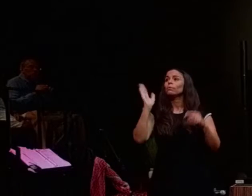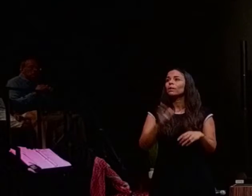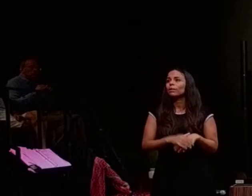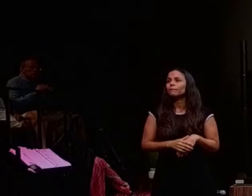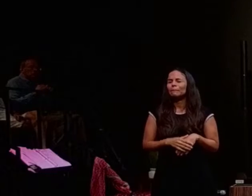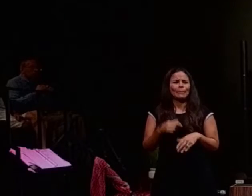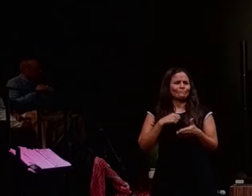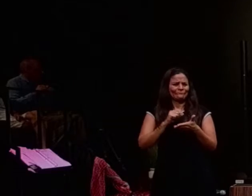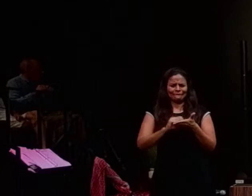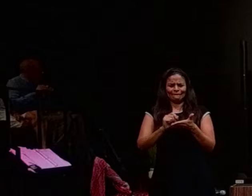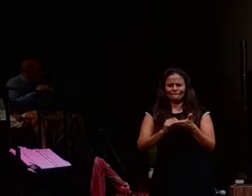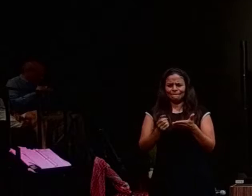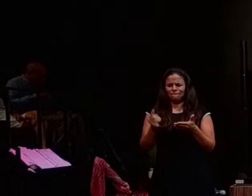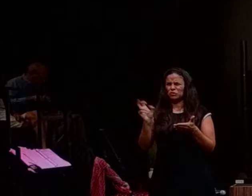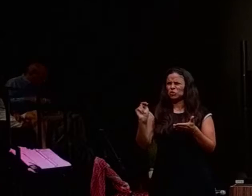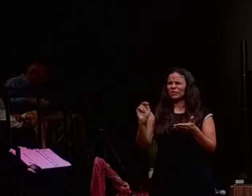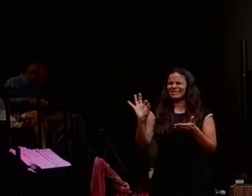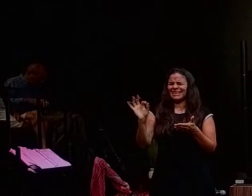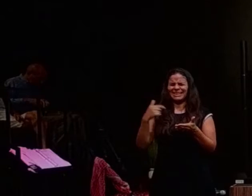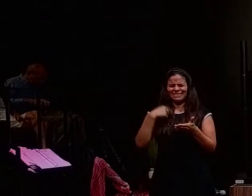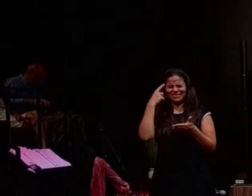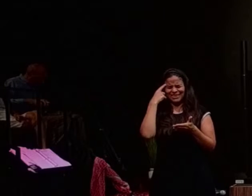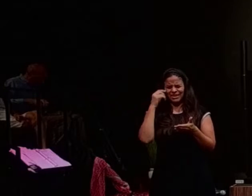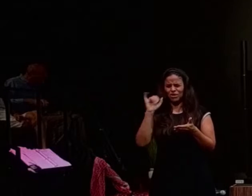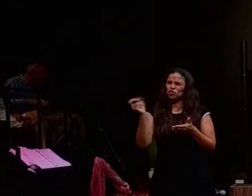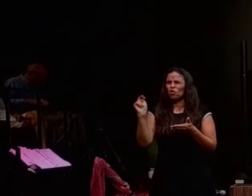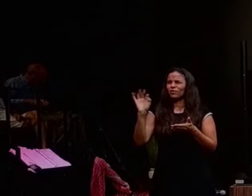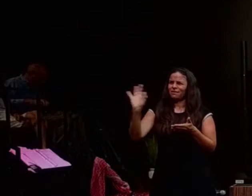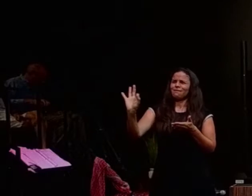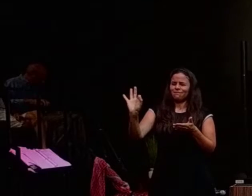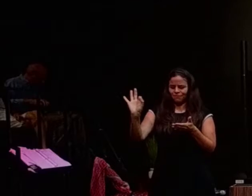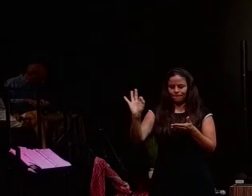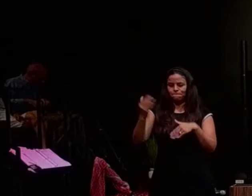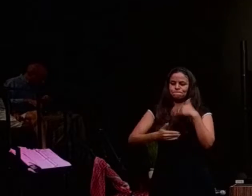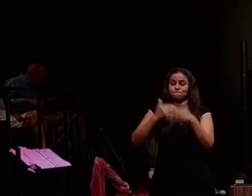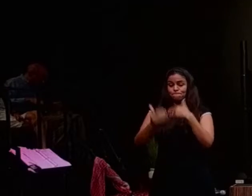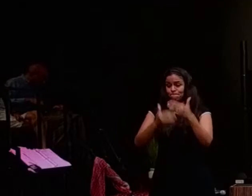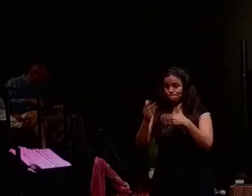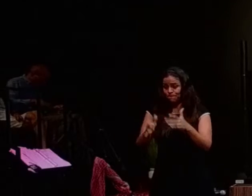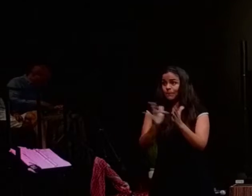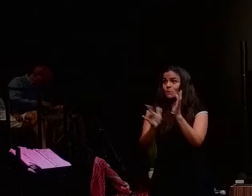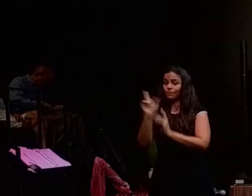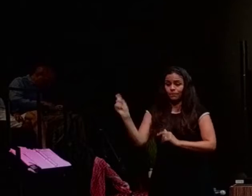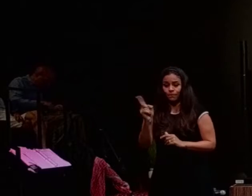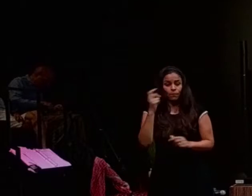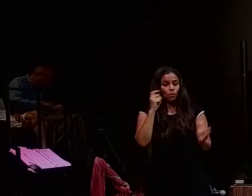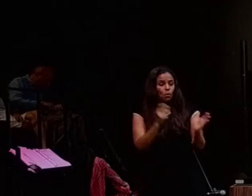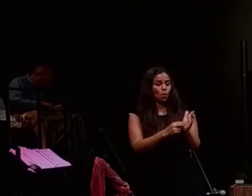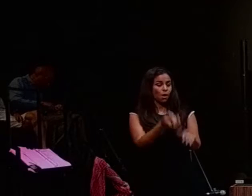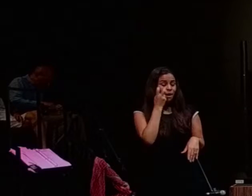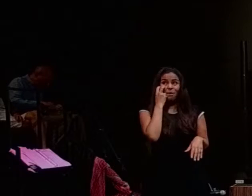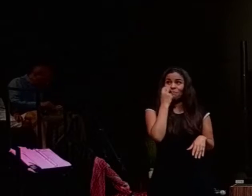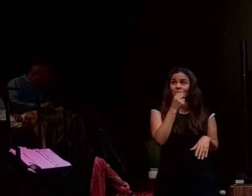I did not write this chapter. I think it's in John 9. Sorry. John 9. As He went along, He saw a man blind from birth. His